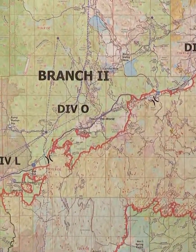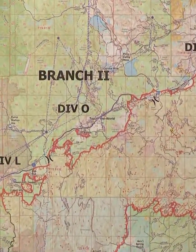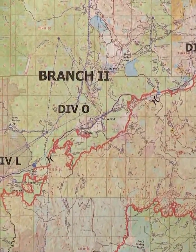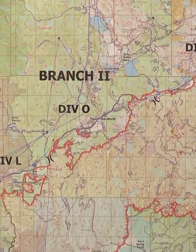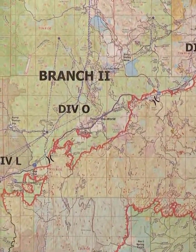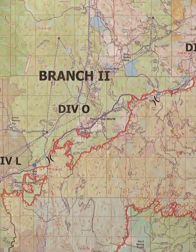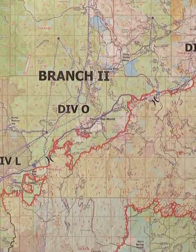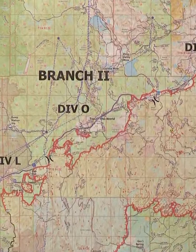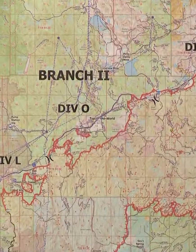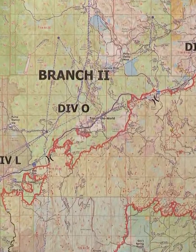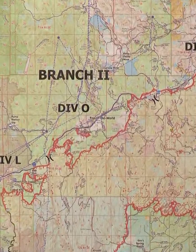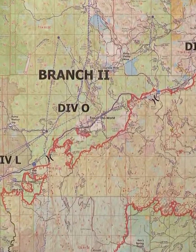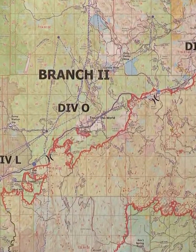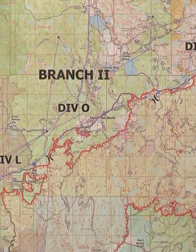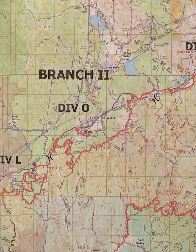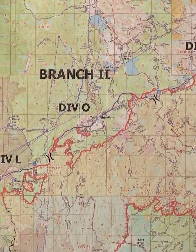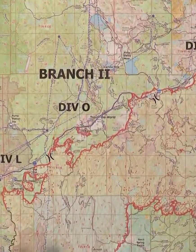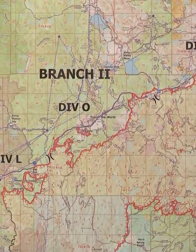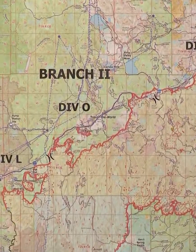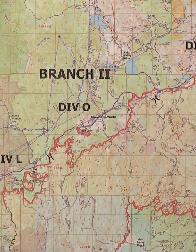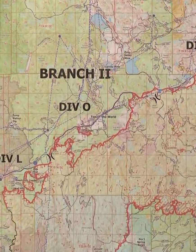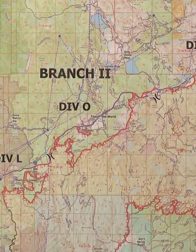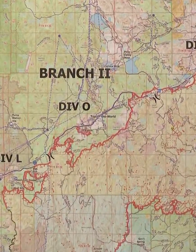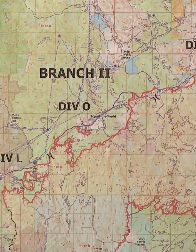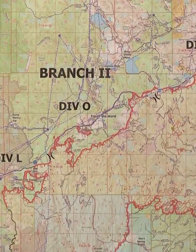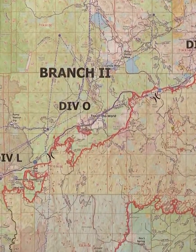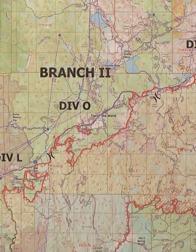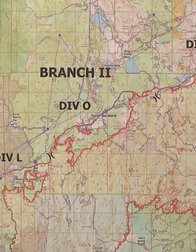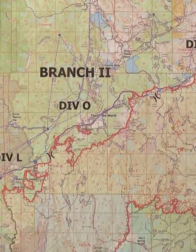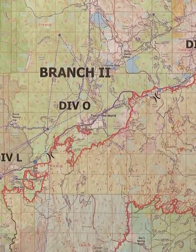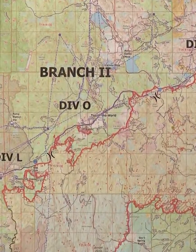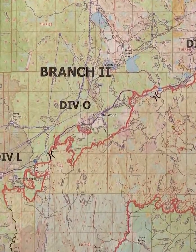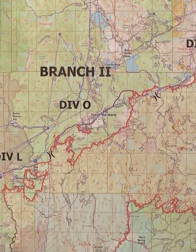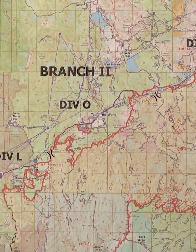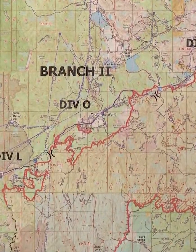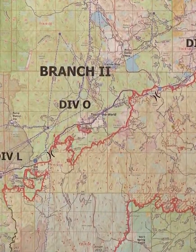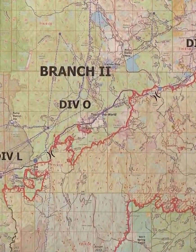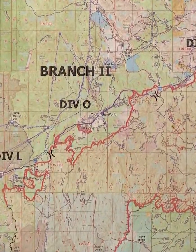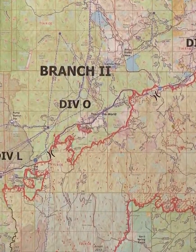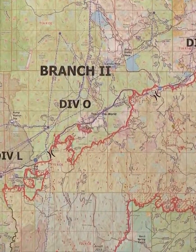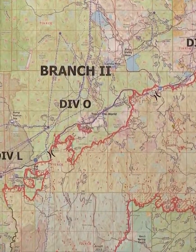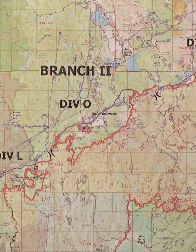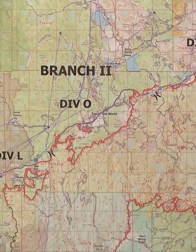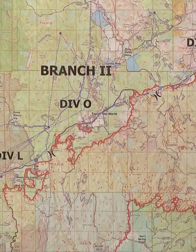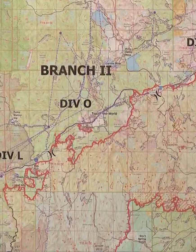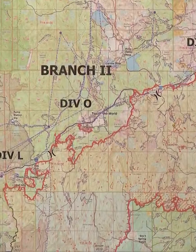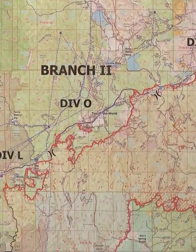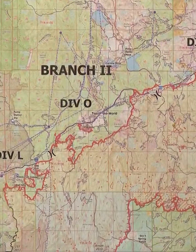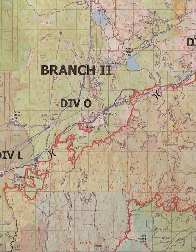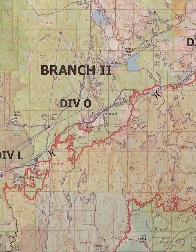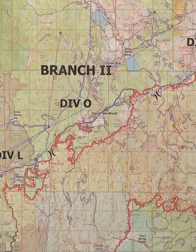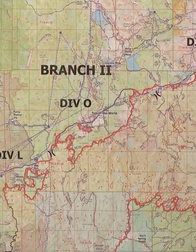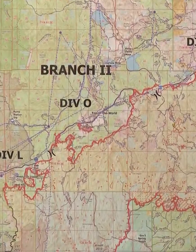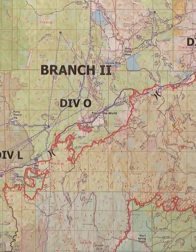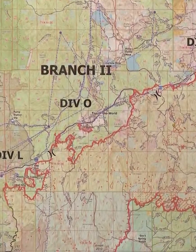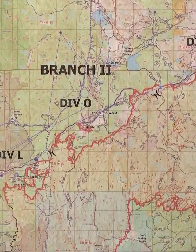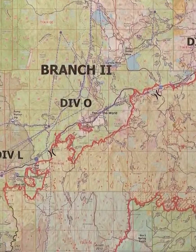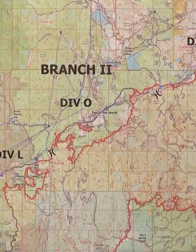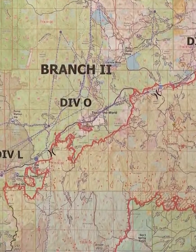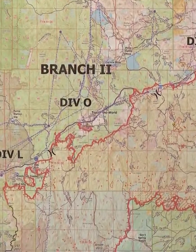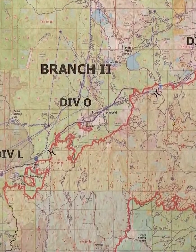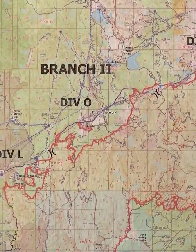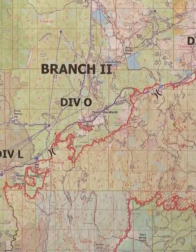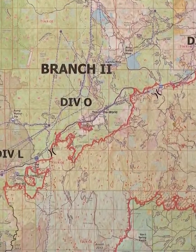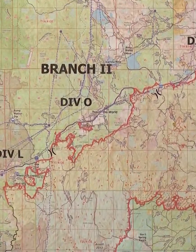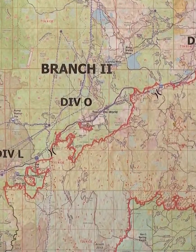a critical area for us today. There is a lot of active fire in there. We've created a fire line. We've burned the area